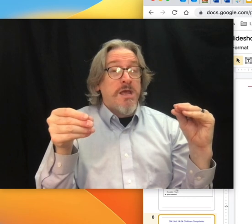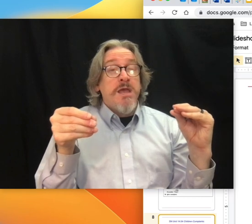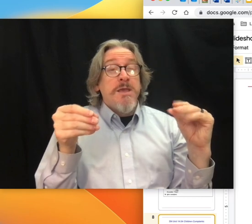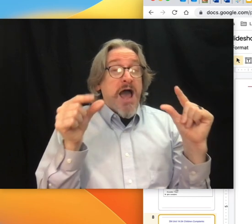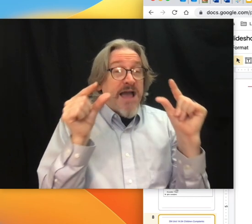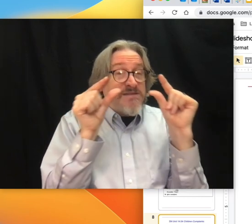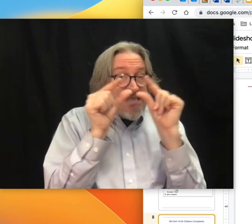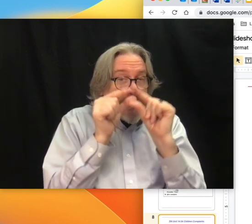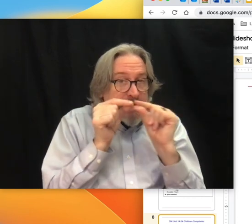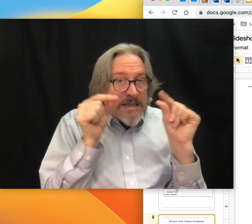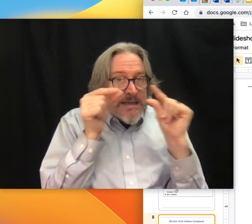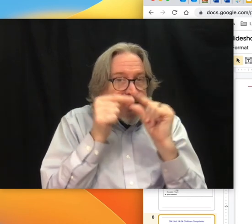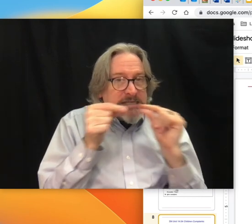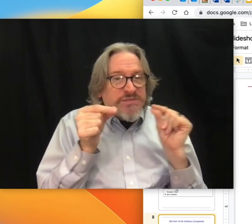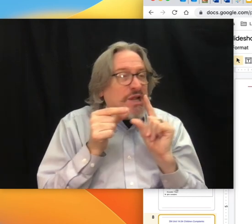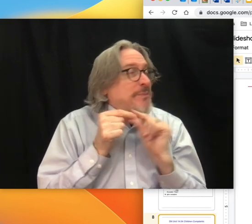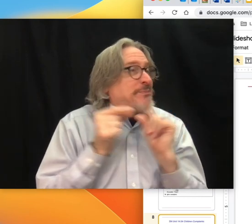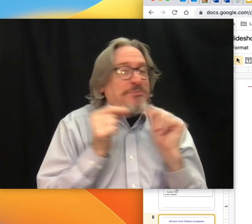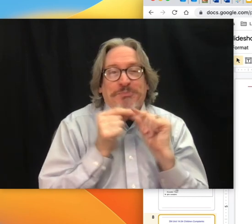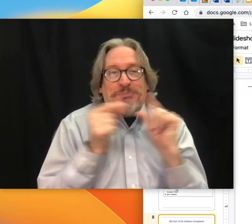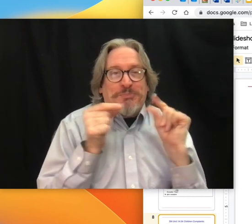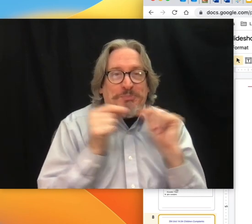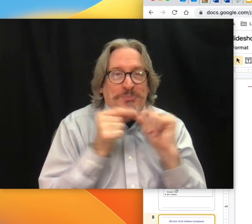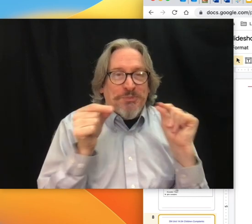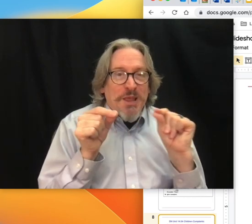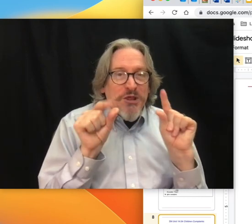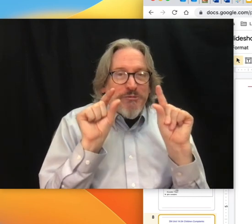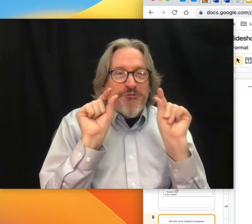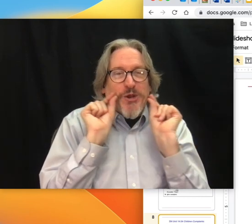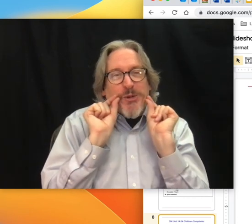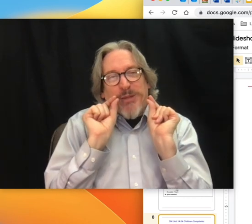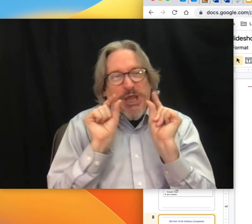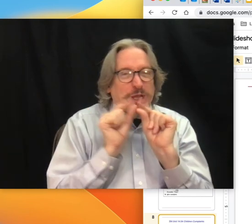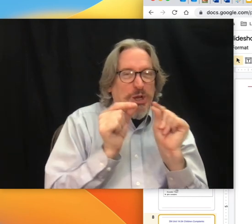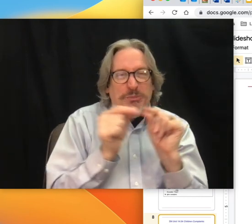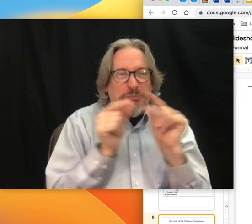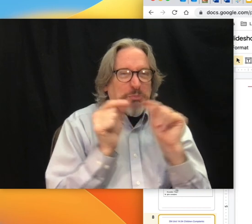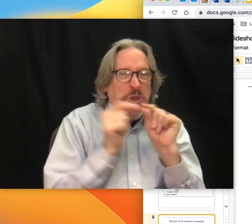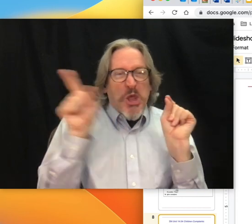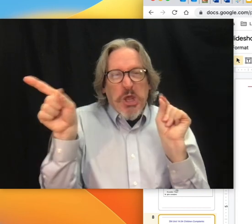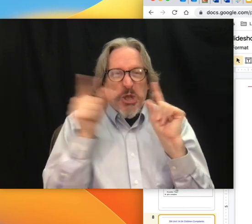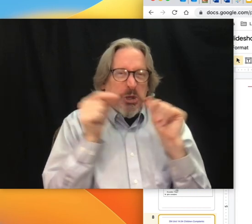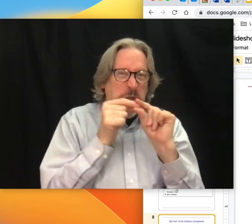story. I've seen this for like very picky little,